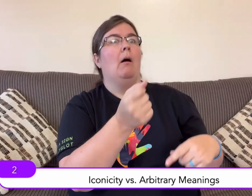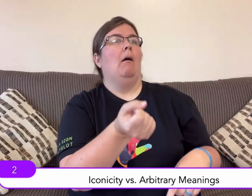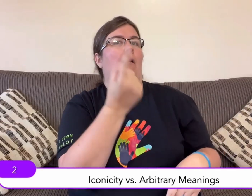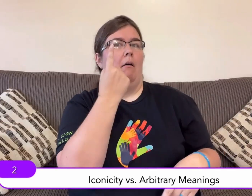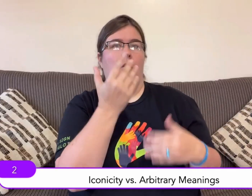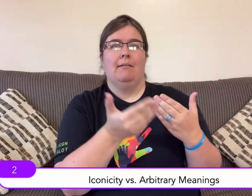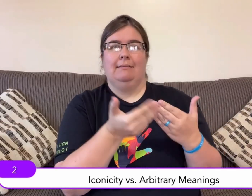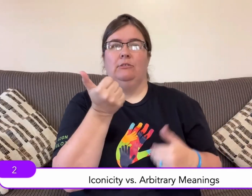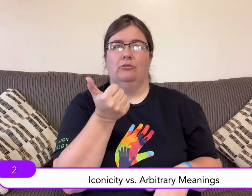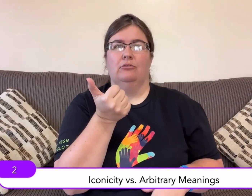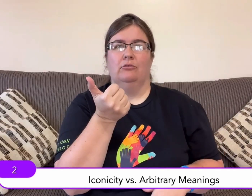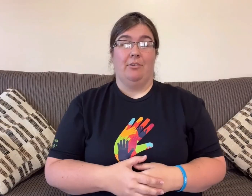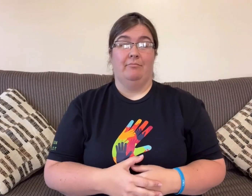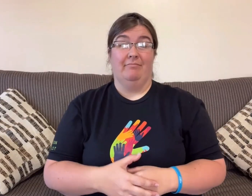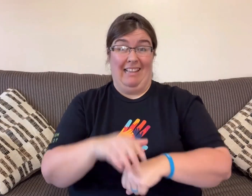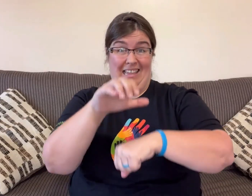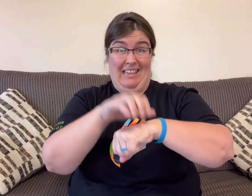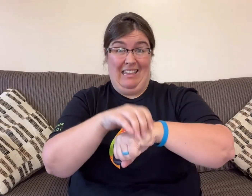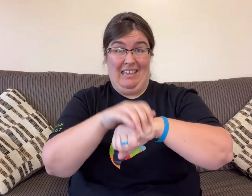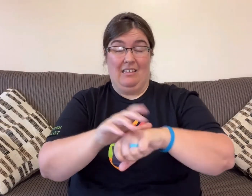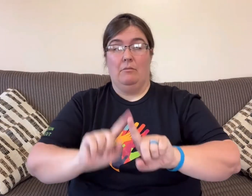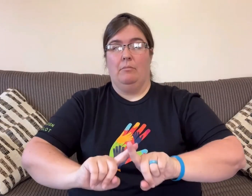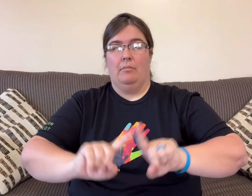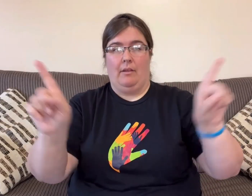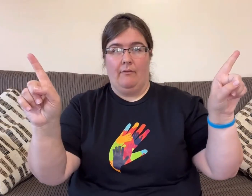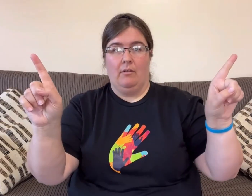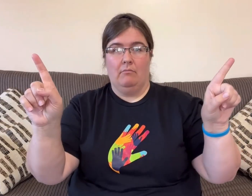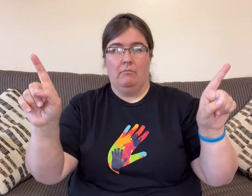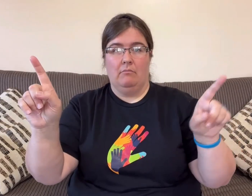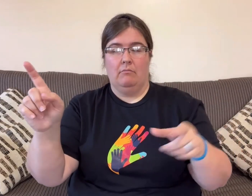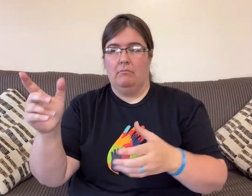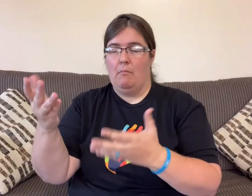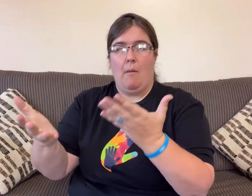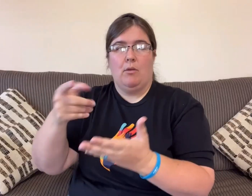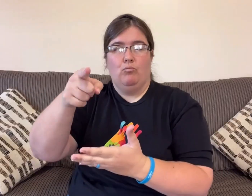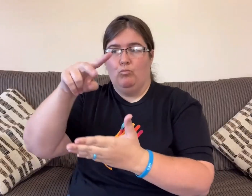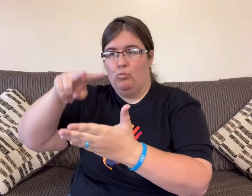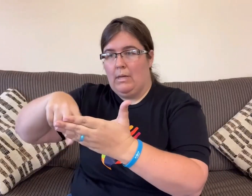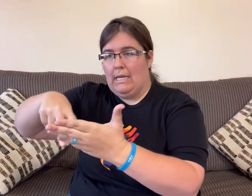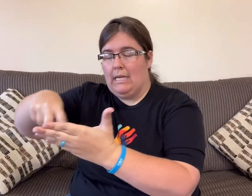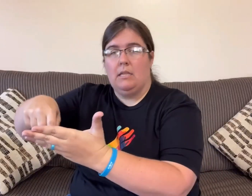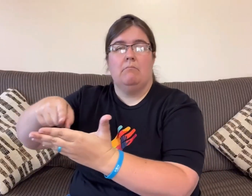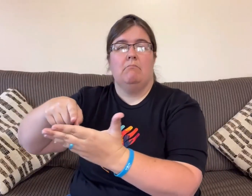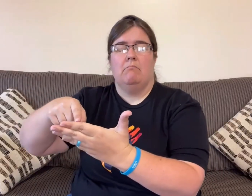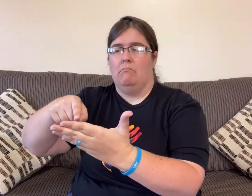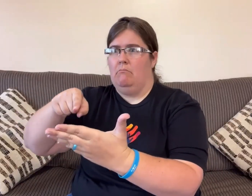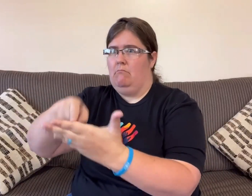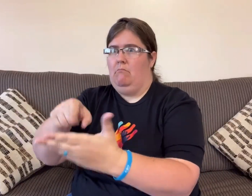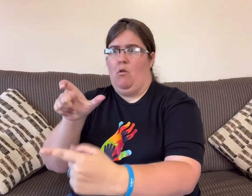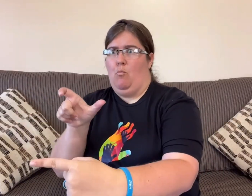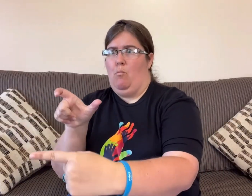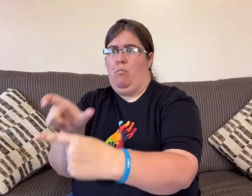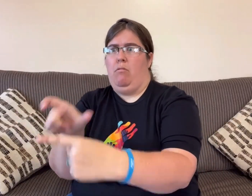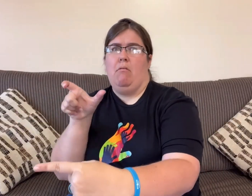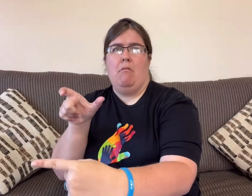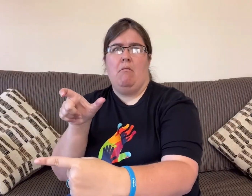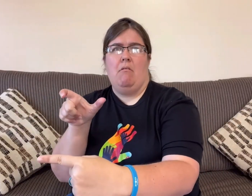pretty easily. English is very different. Maybe you're reading and you come across this massive